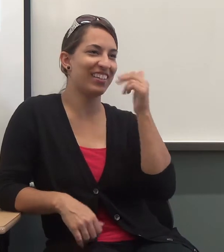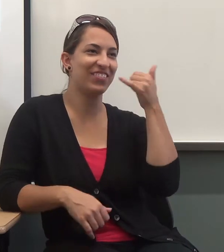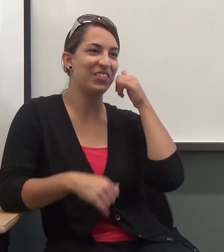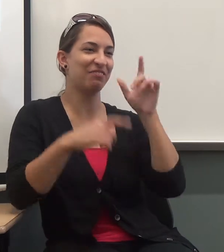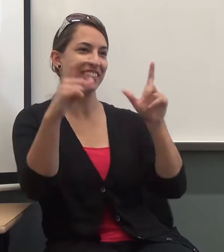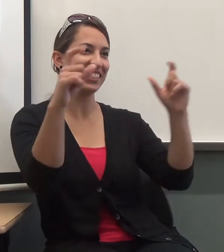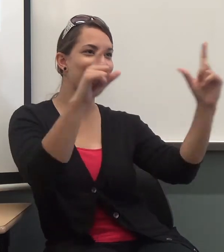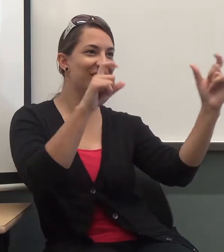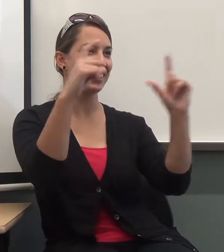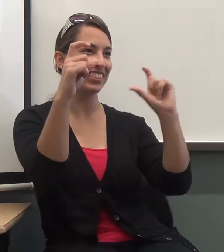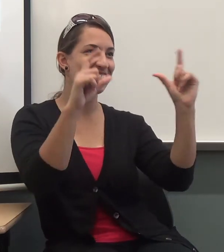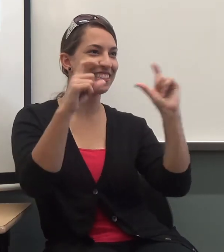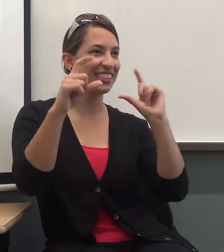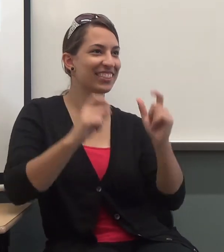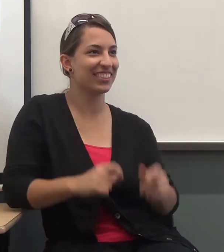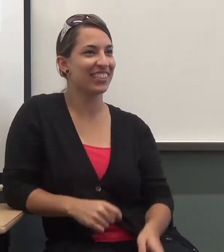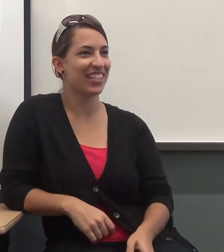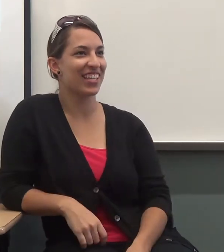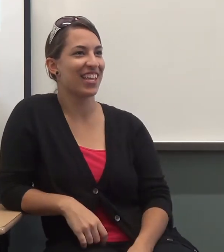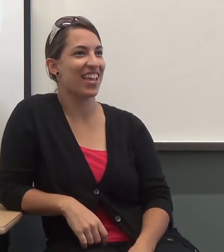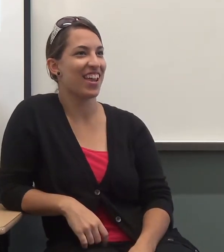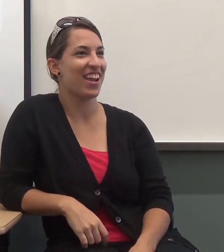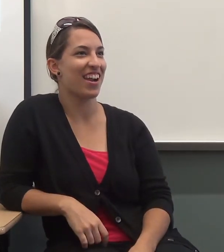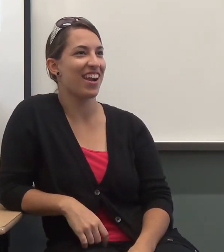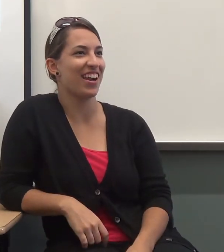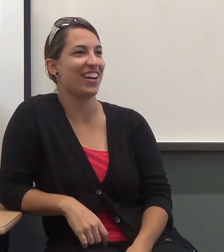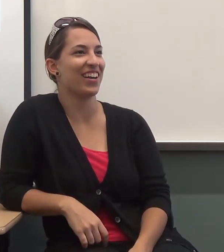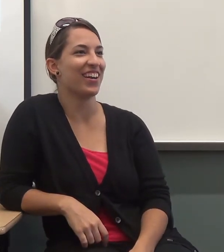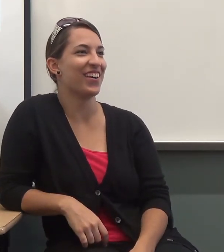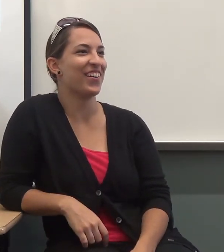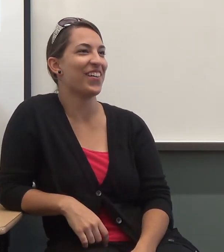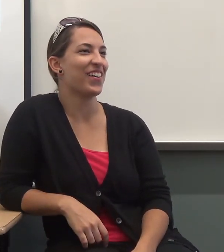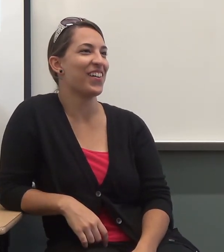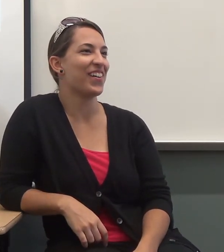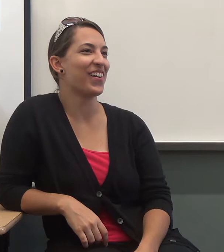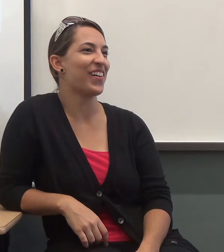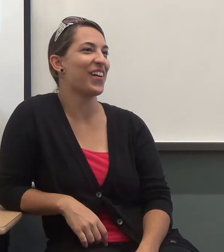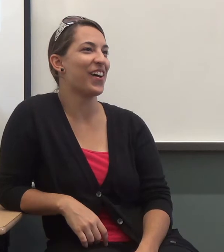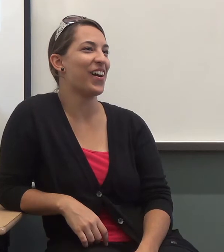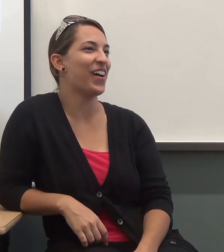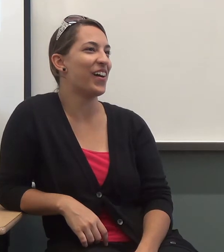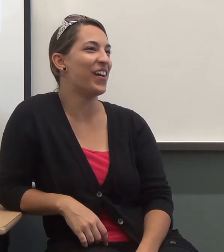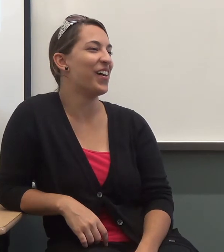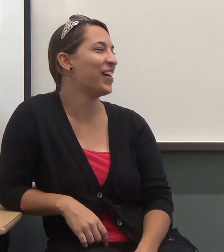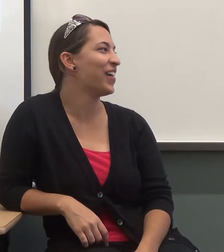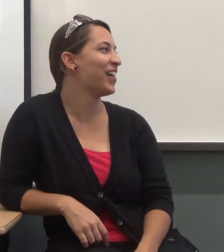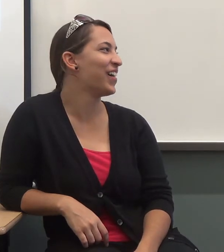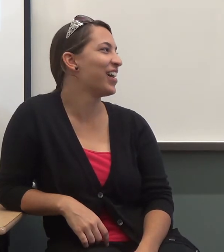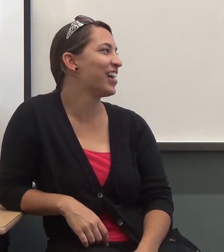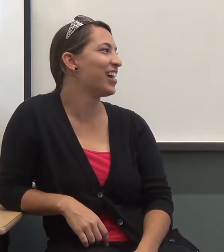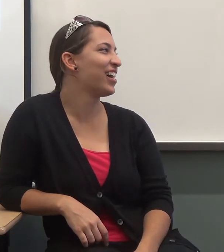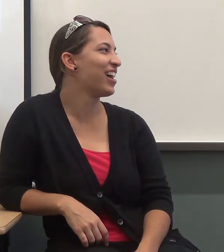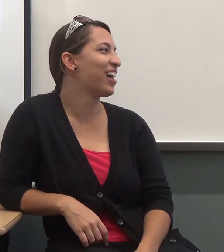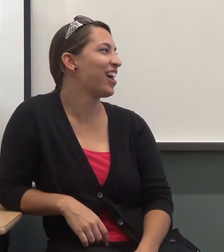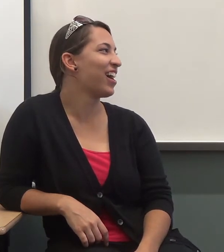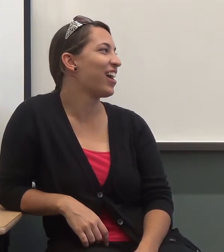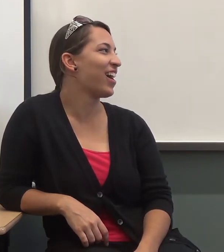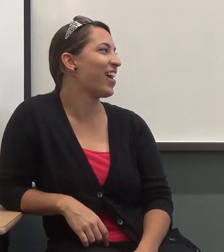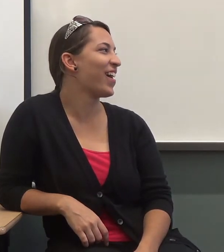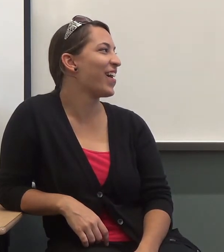take pictures of notes. I feel like I'm James Bond, taking pictures of classified stuff. please don't take my face in there, the like facial recognition